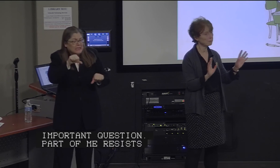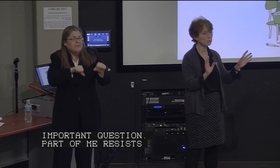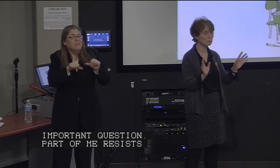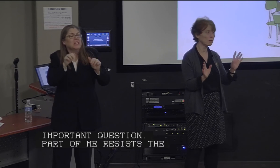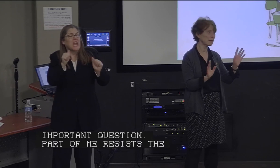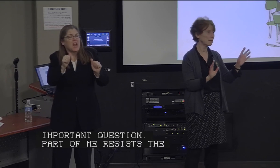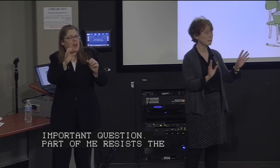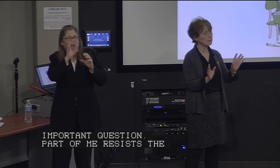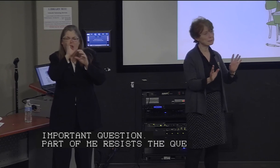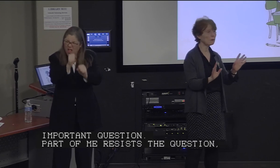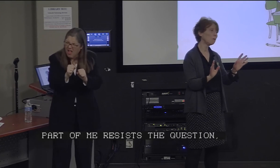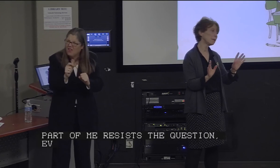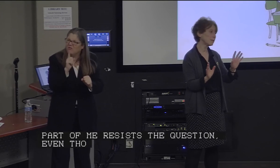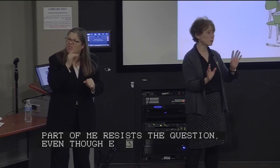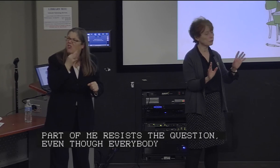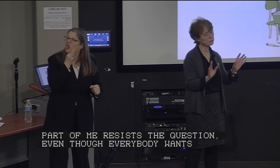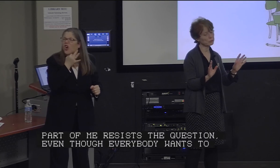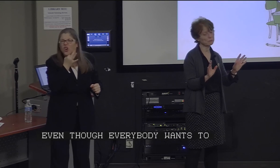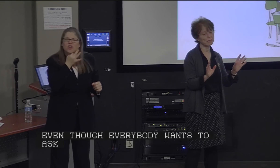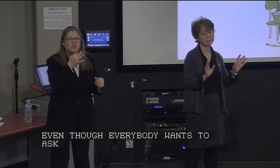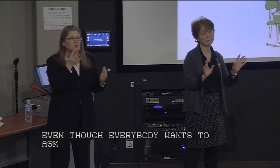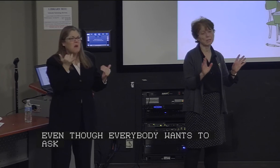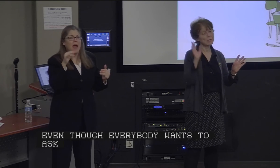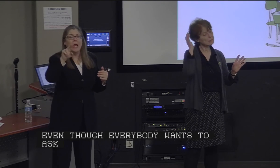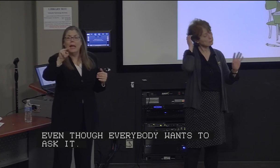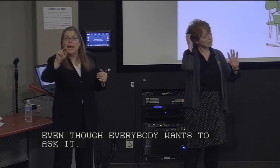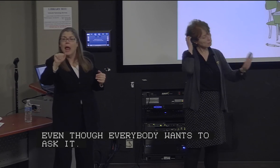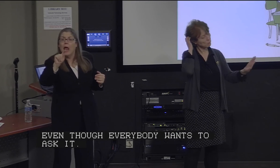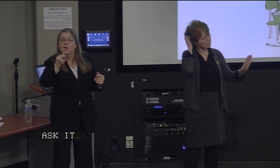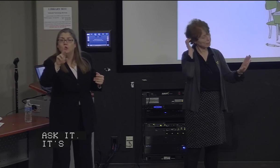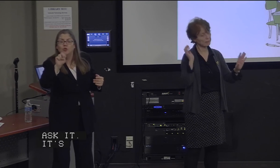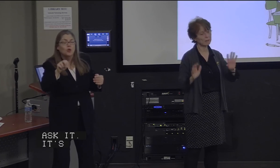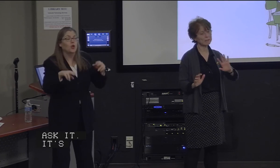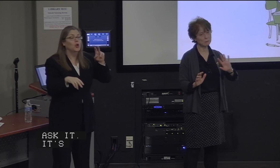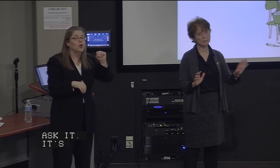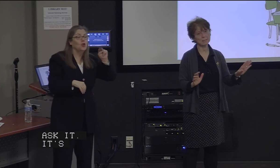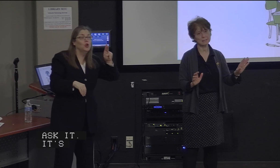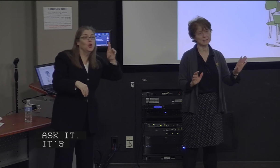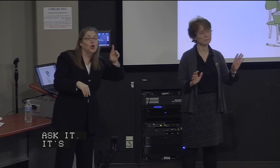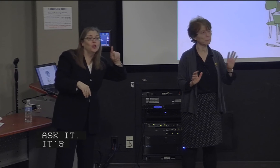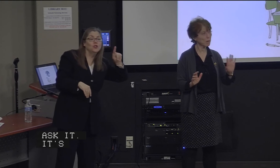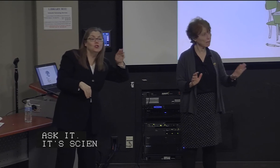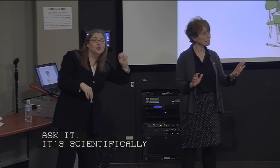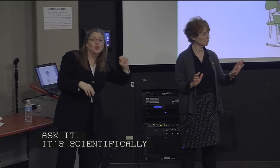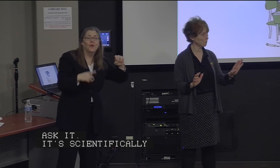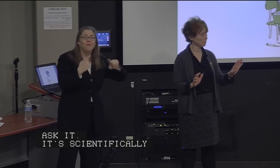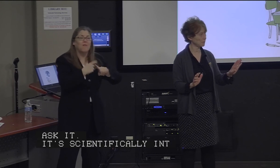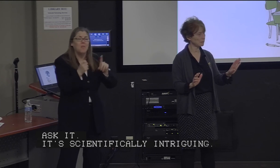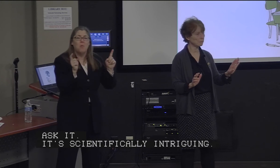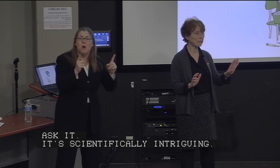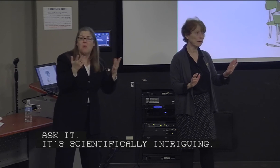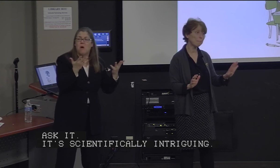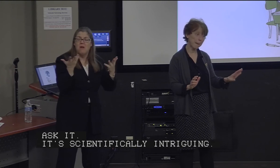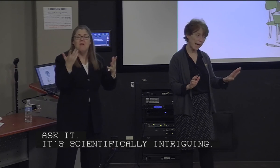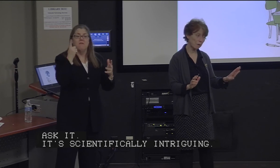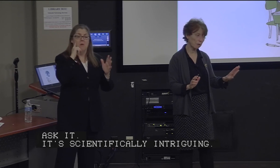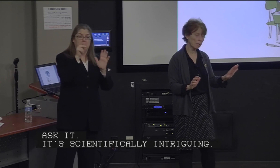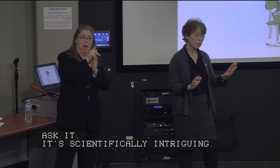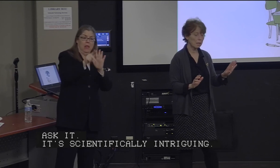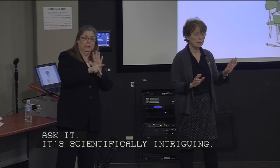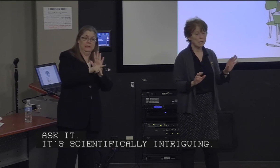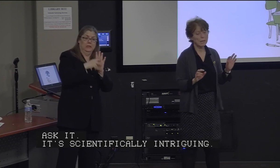kind of do want to, so nature, nurture, whatever. So that's one thing, though. I do want to say that for policy purposes, it may not